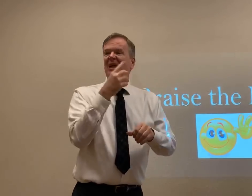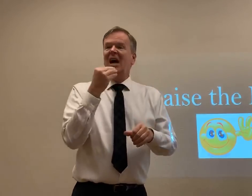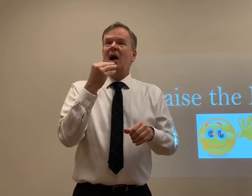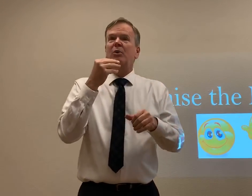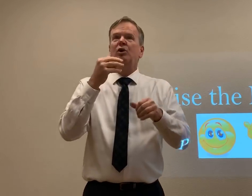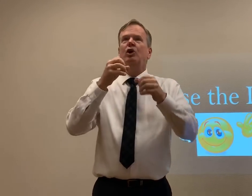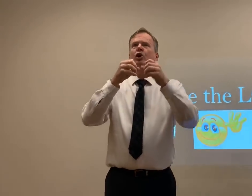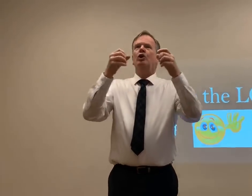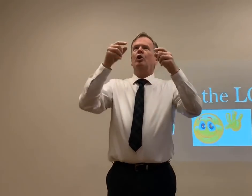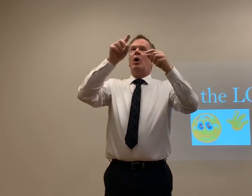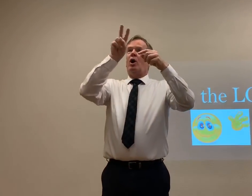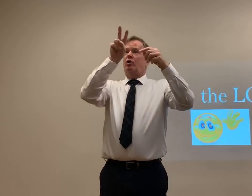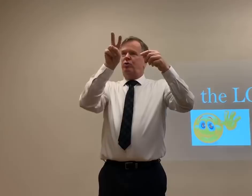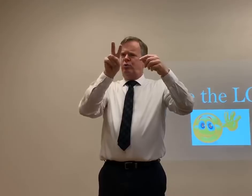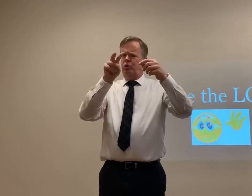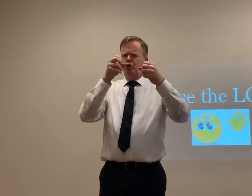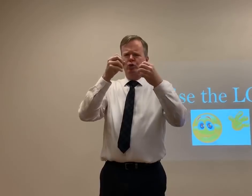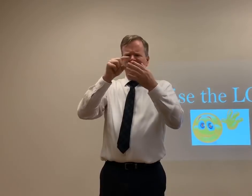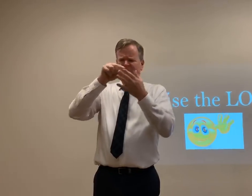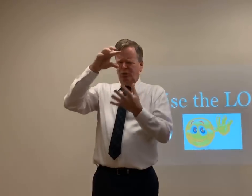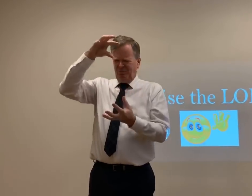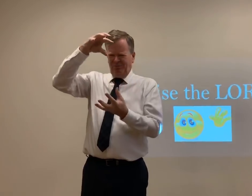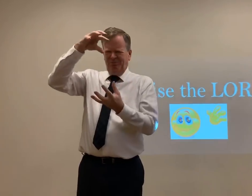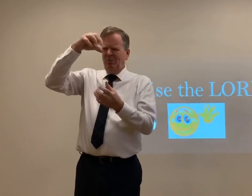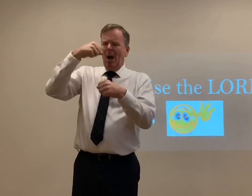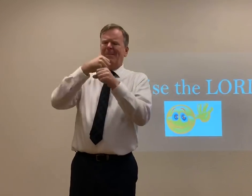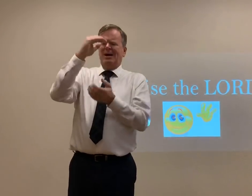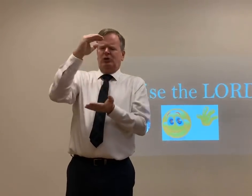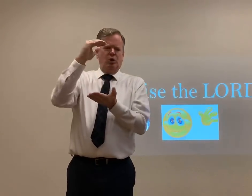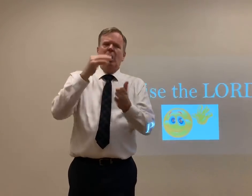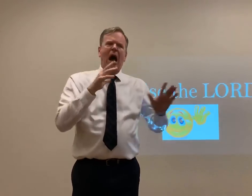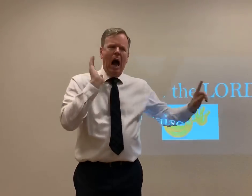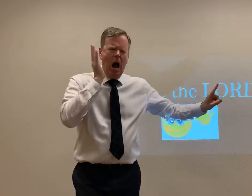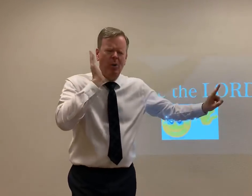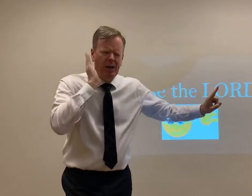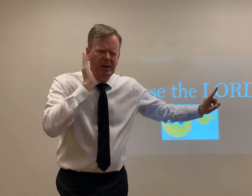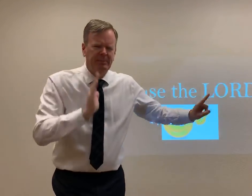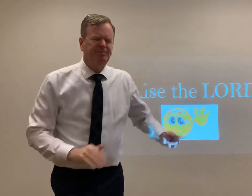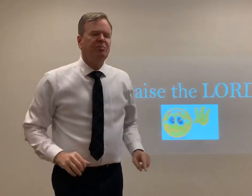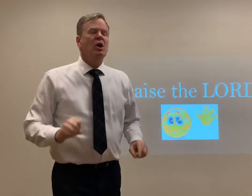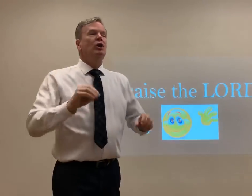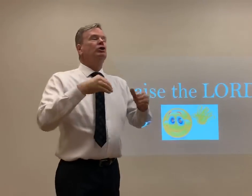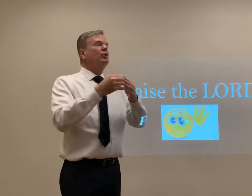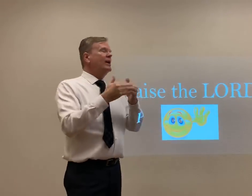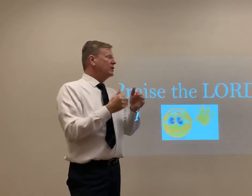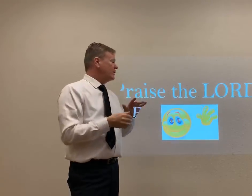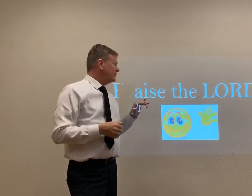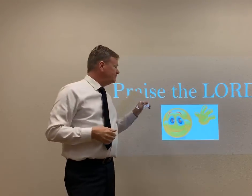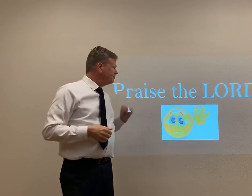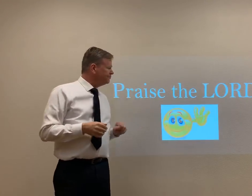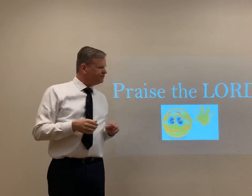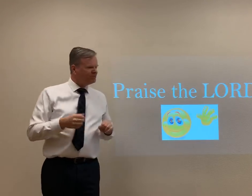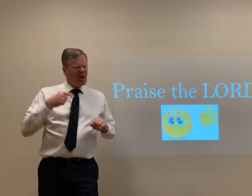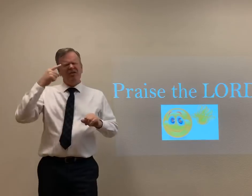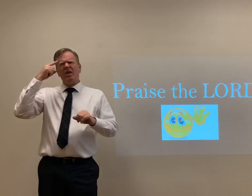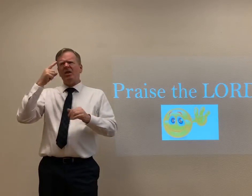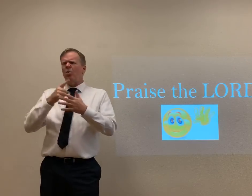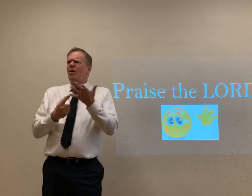it. The book of Hebrews, there's a lot to go through. There's a lot of scriptures, and I'm trying to get to it when I feel like the time is right.